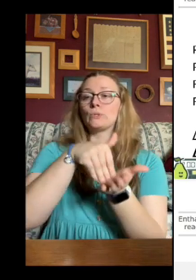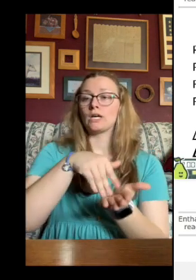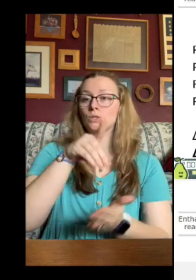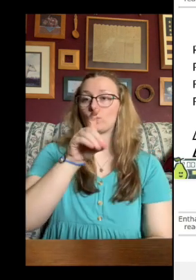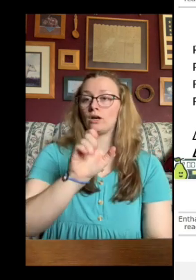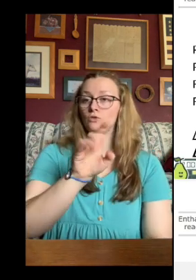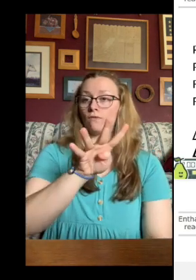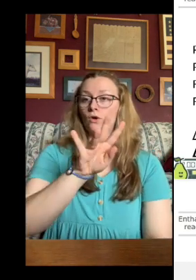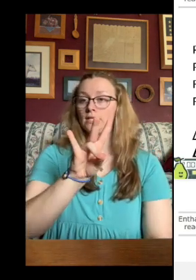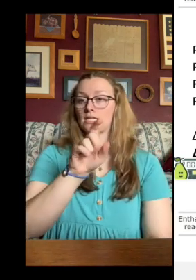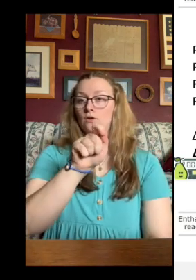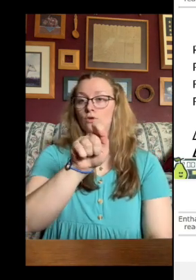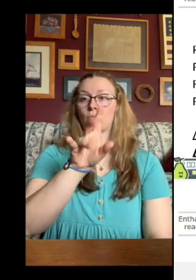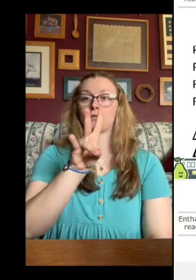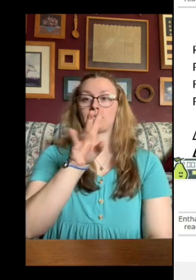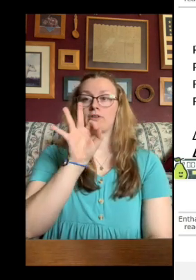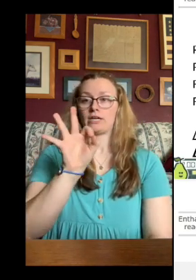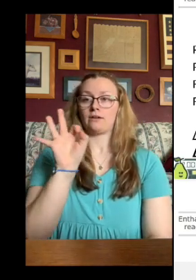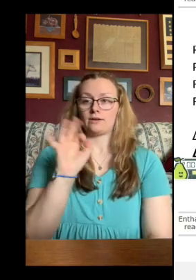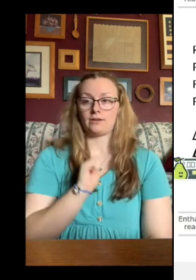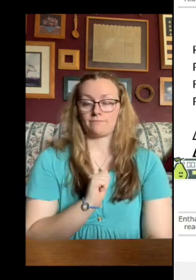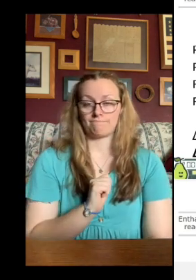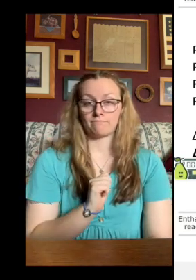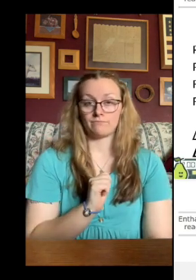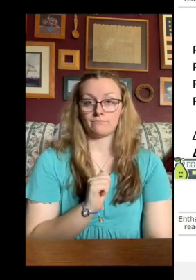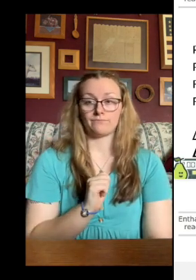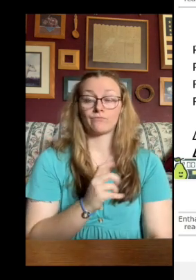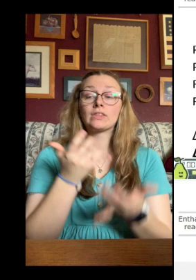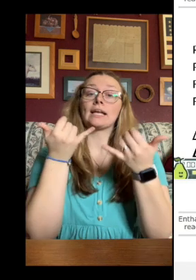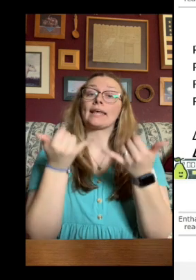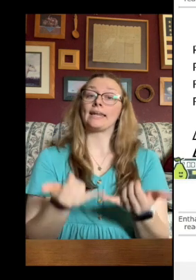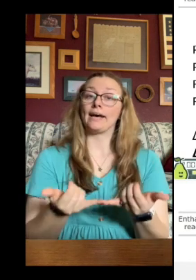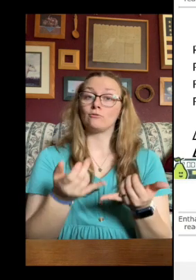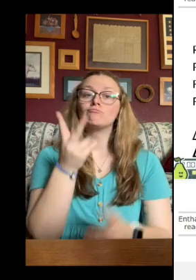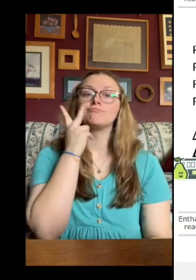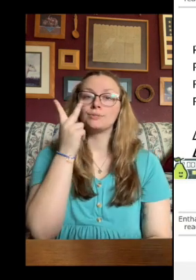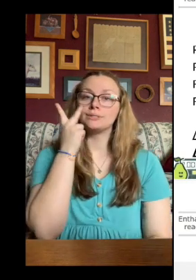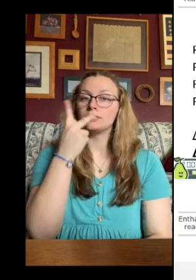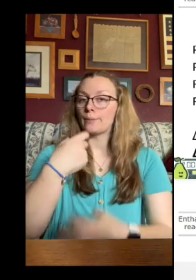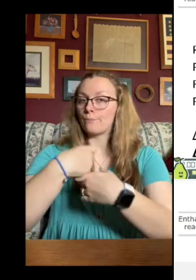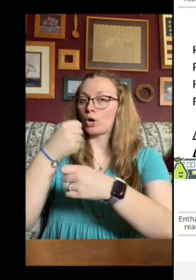2,147.799. Now when you look at products,